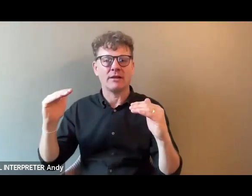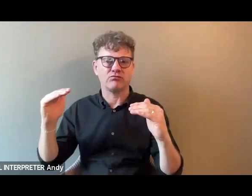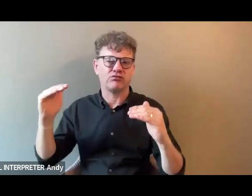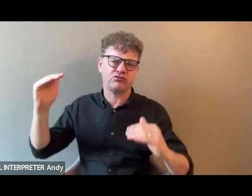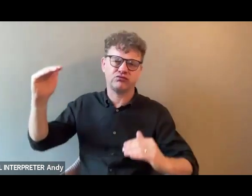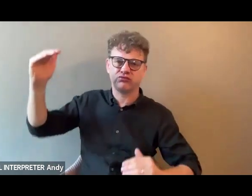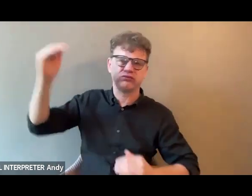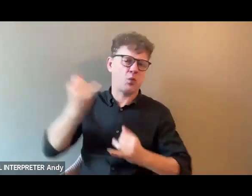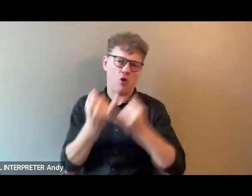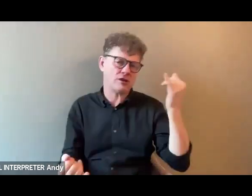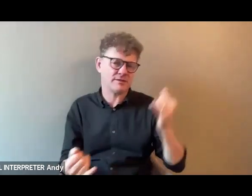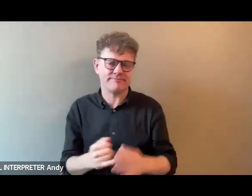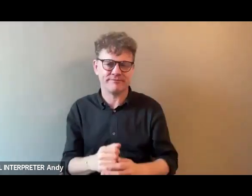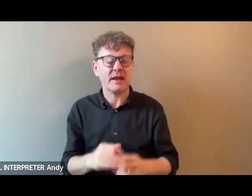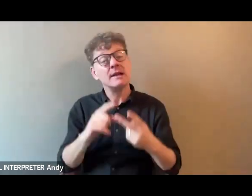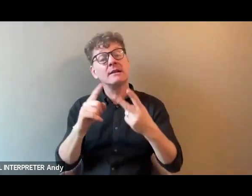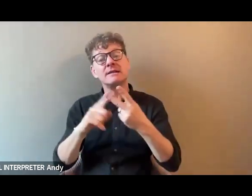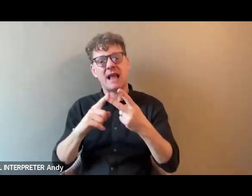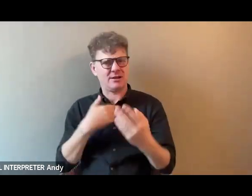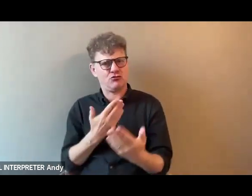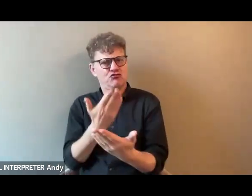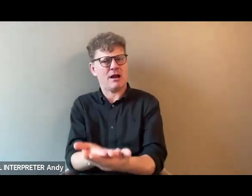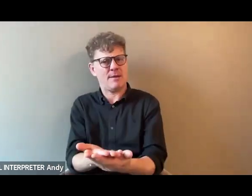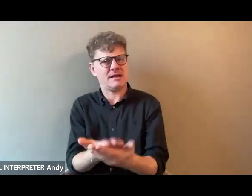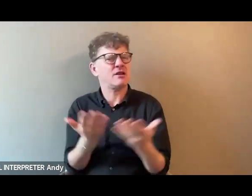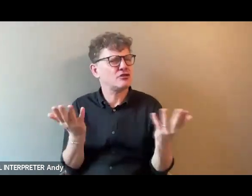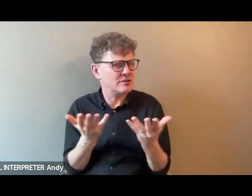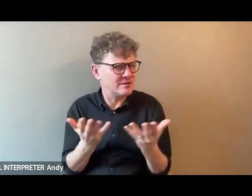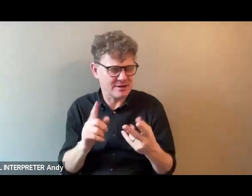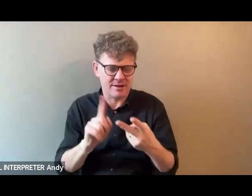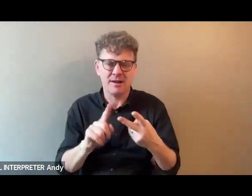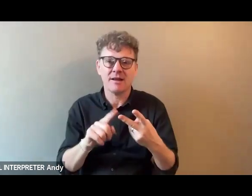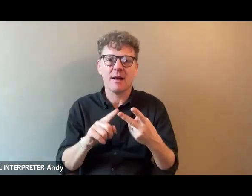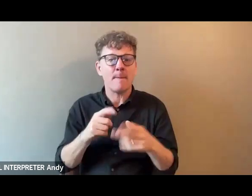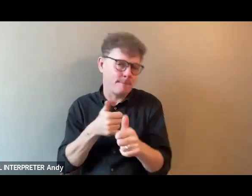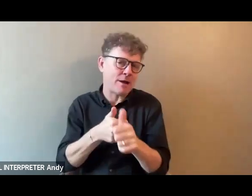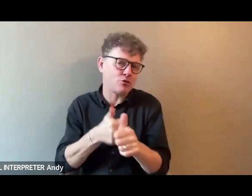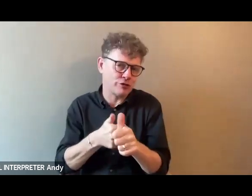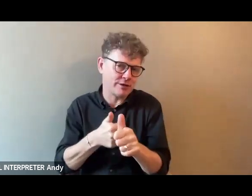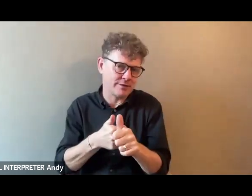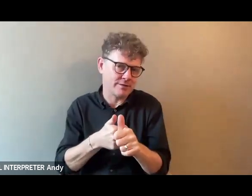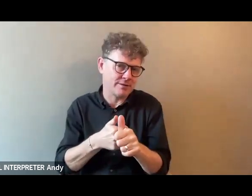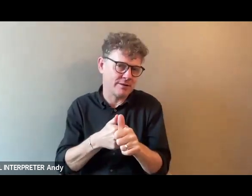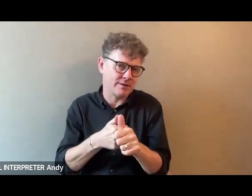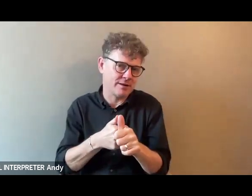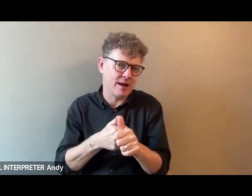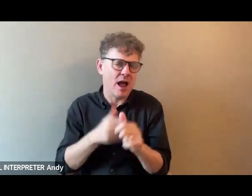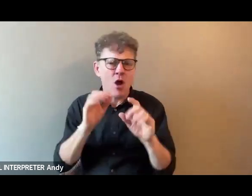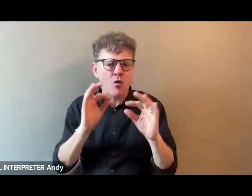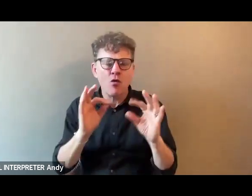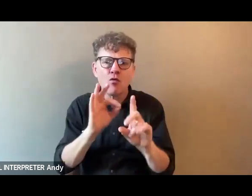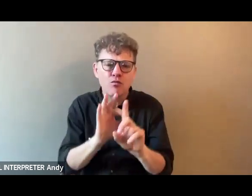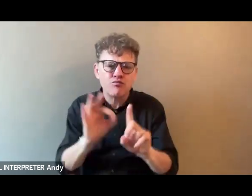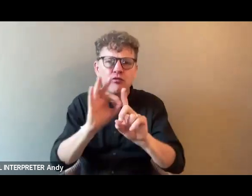serious. The second recommendation we are making is mentoring and promotion